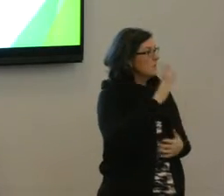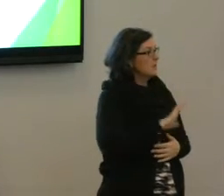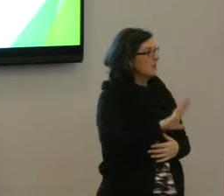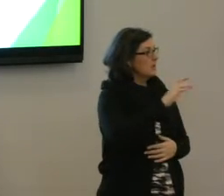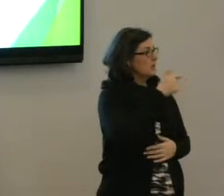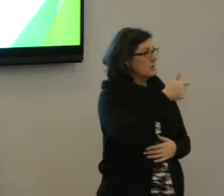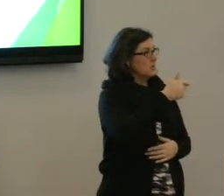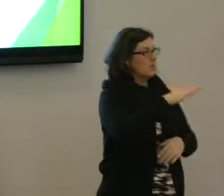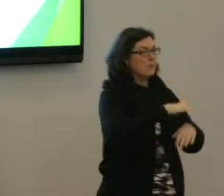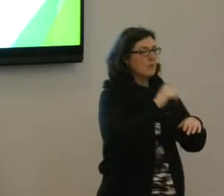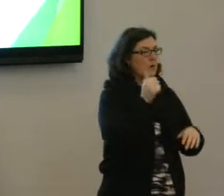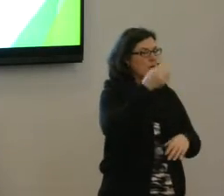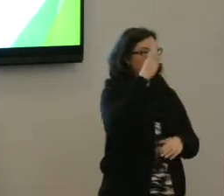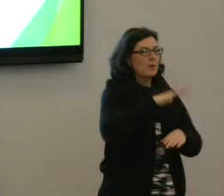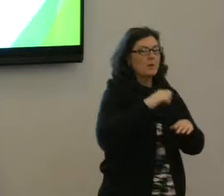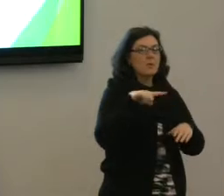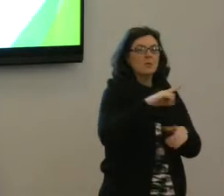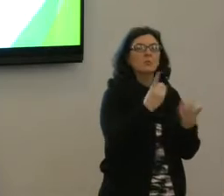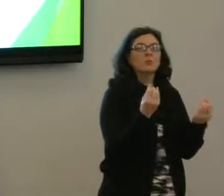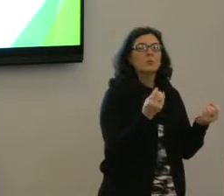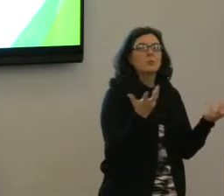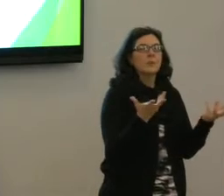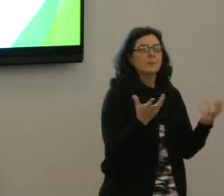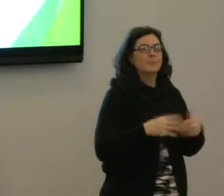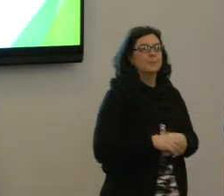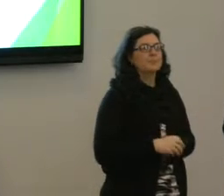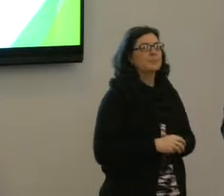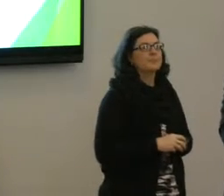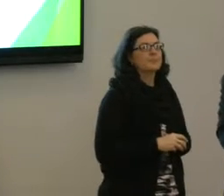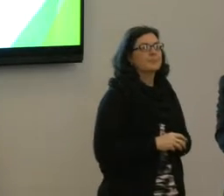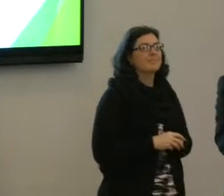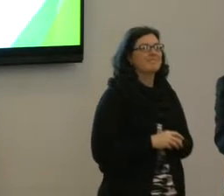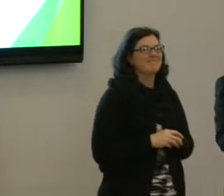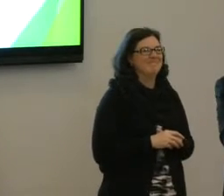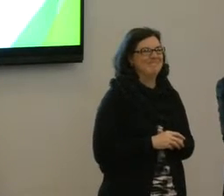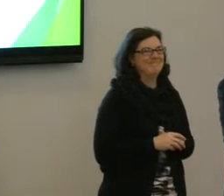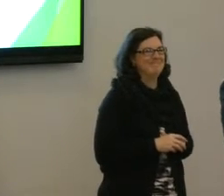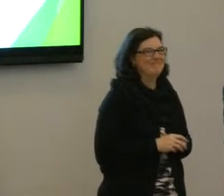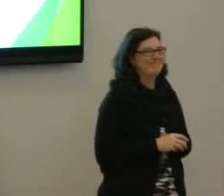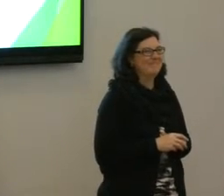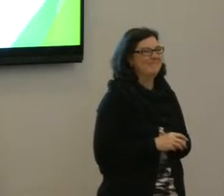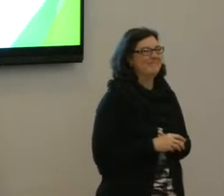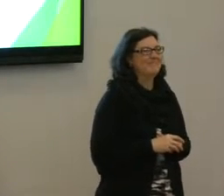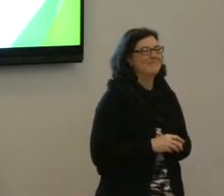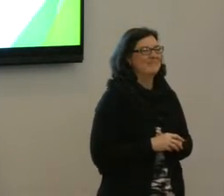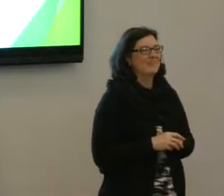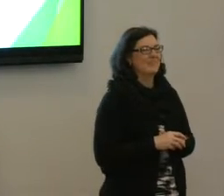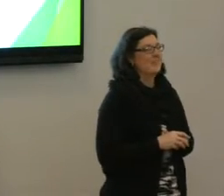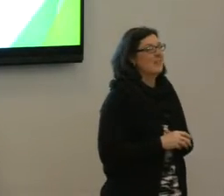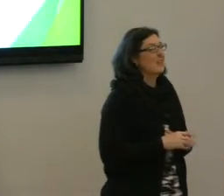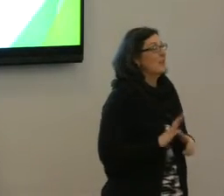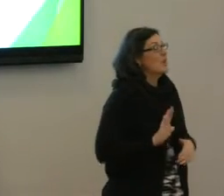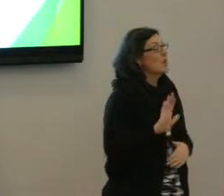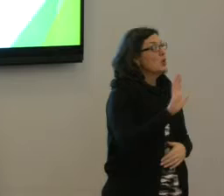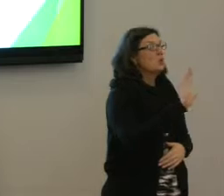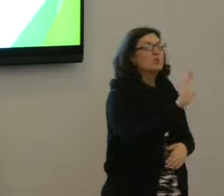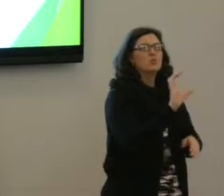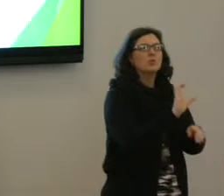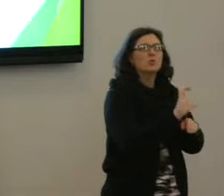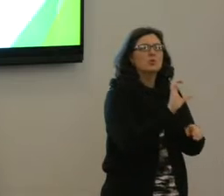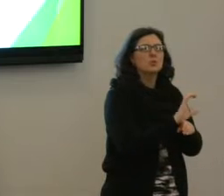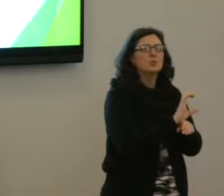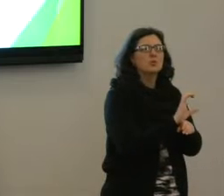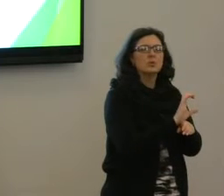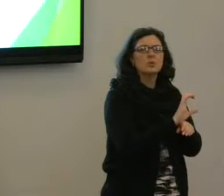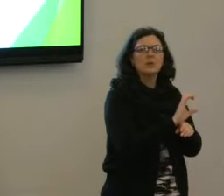yourself called? Where do you see that called? So for a couple of you at your church, quickly, what does your church,